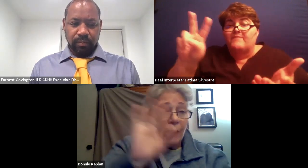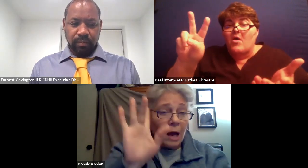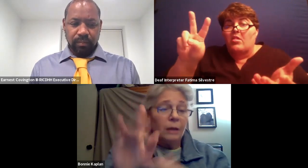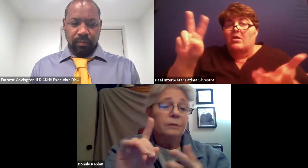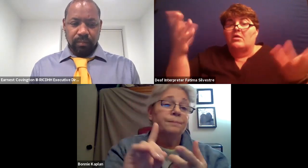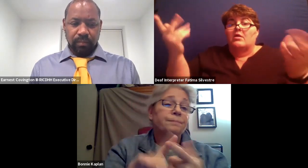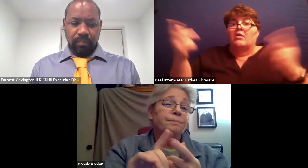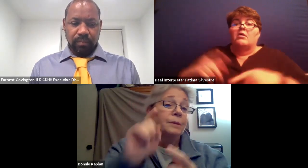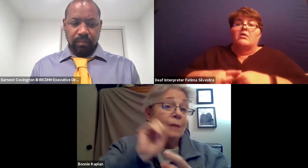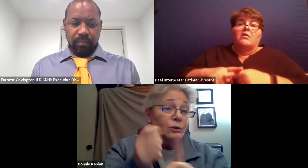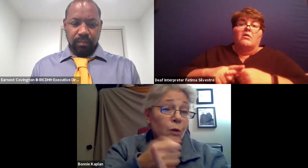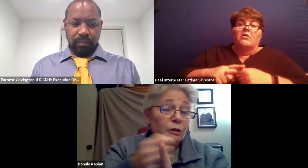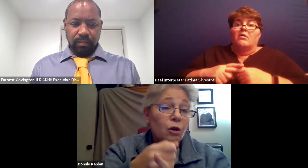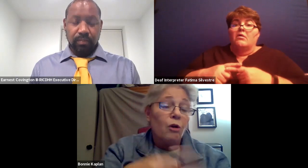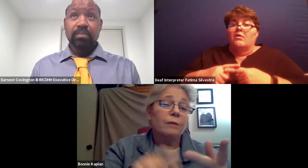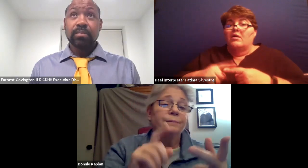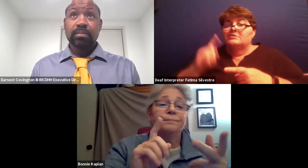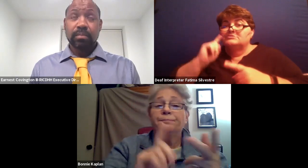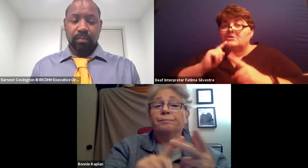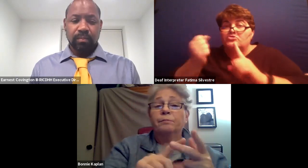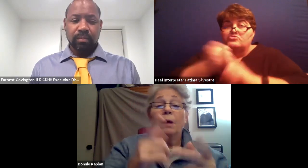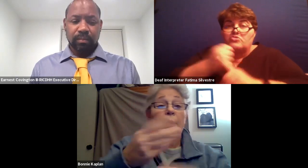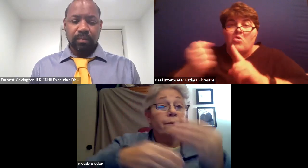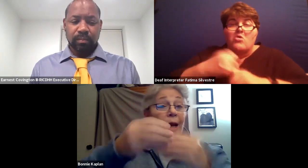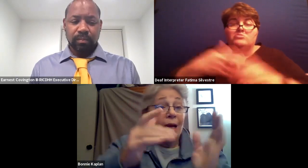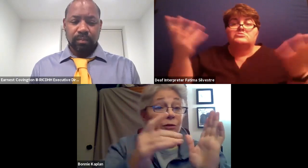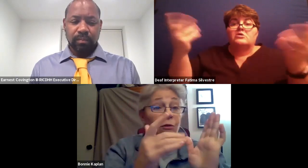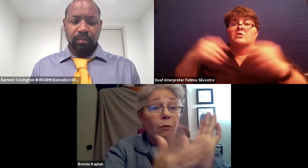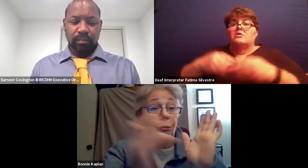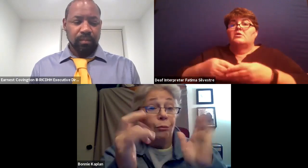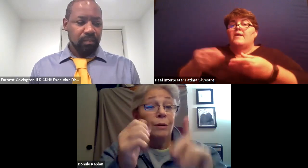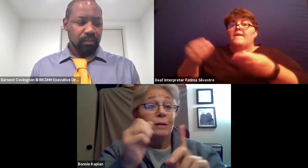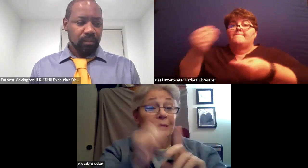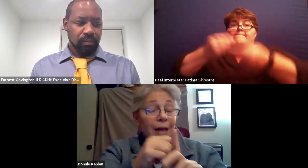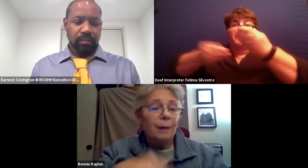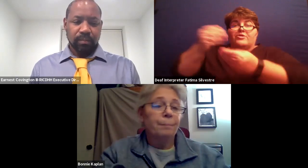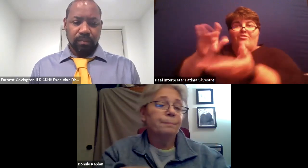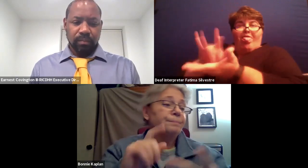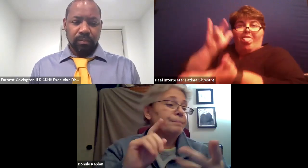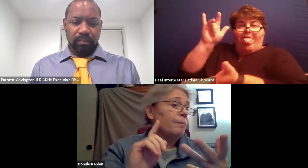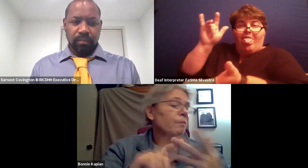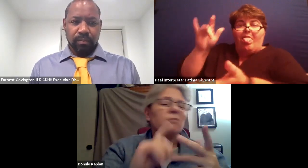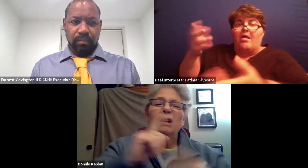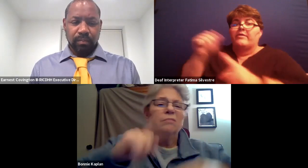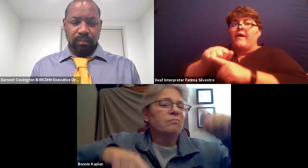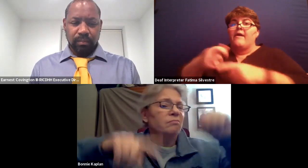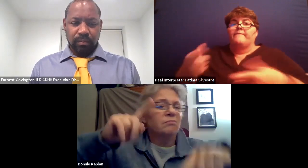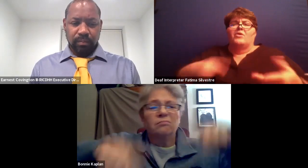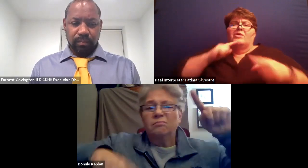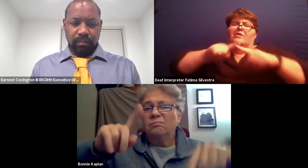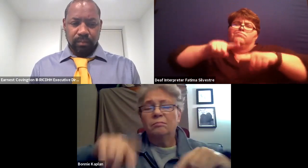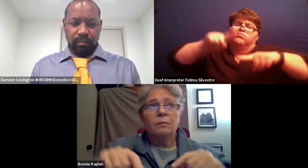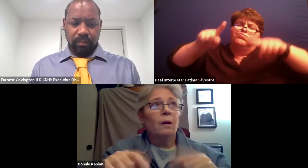be domestic violence. It could be sexual assault. It could be some sort of financial